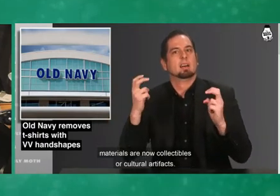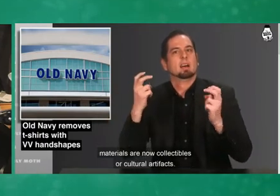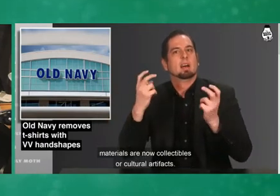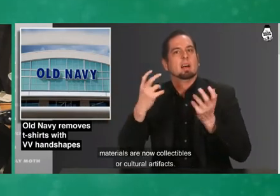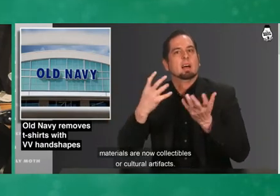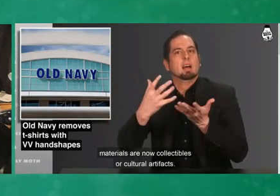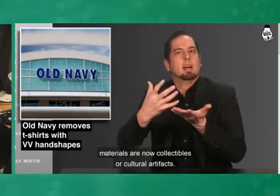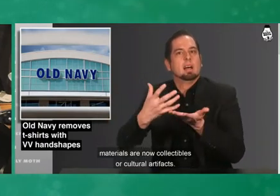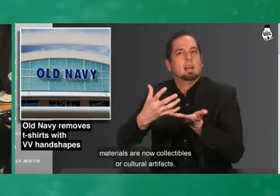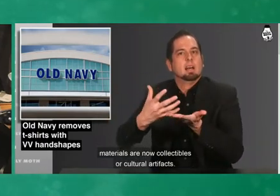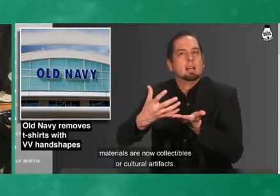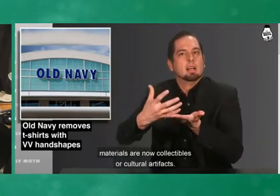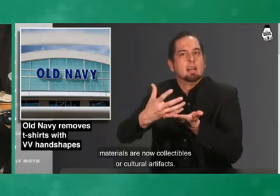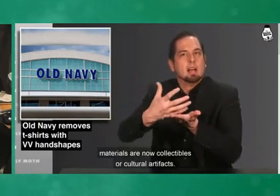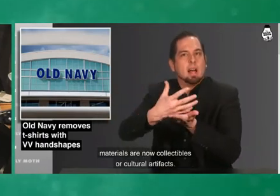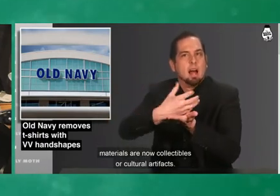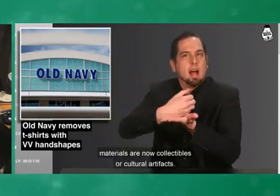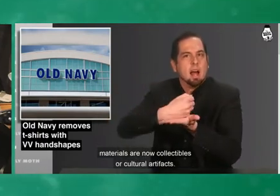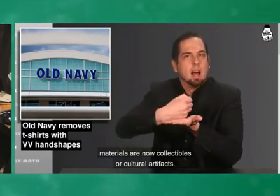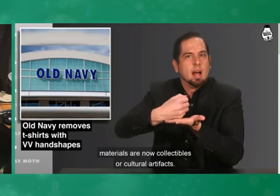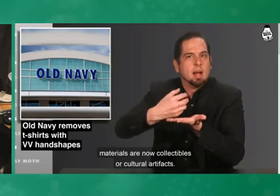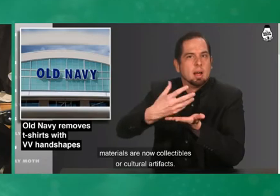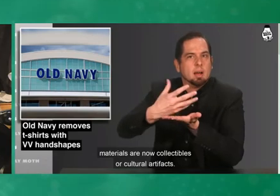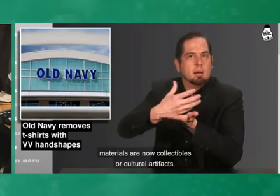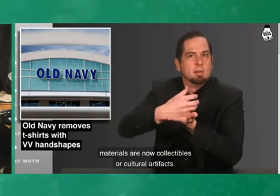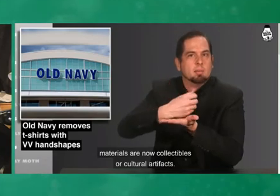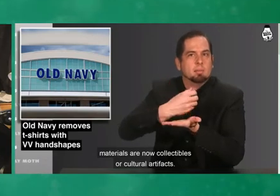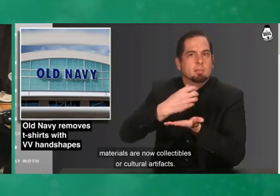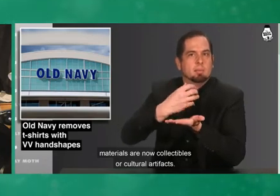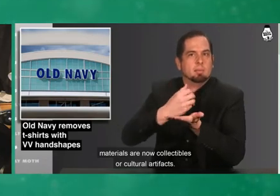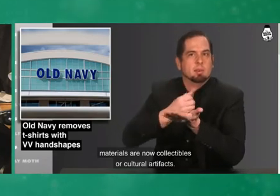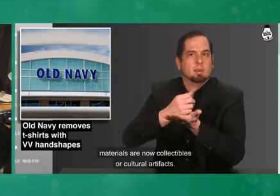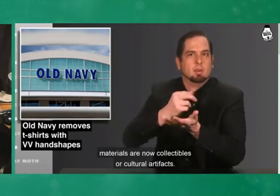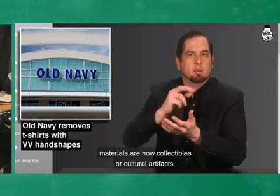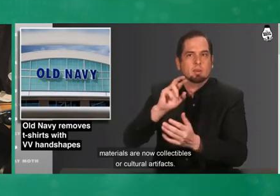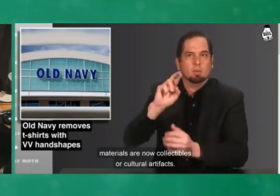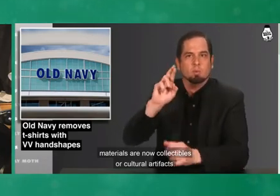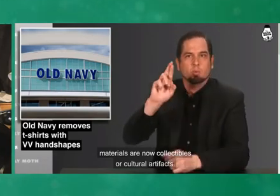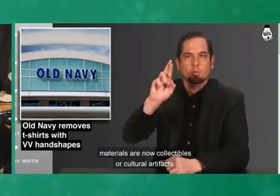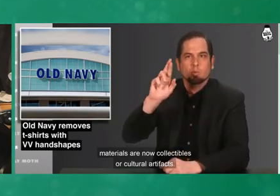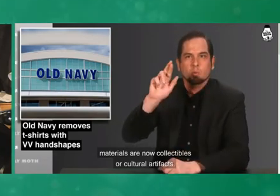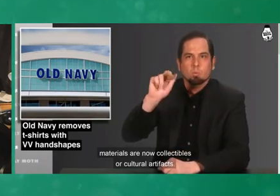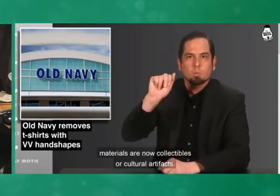now they want all of them. They want to gather them all up.